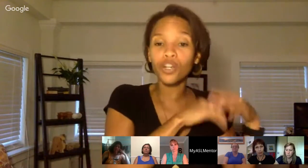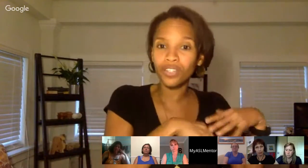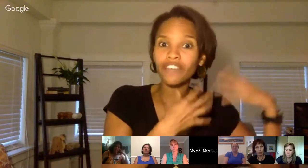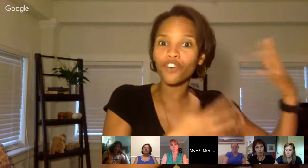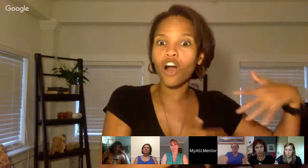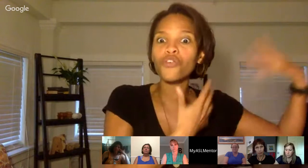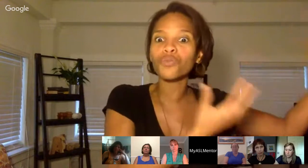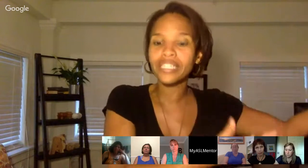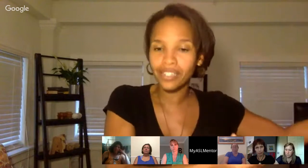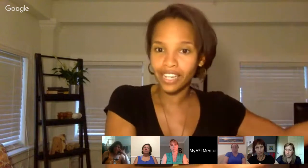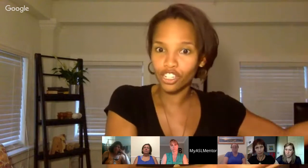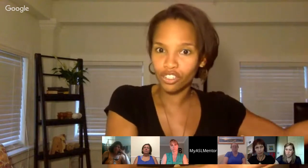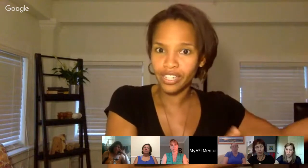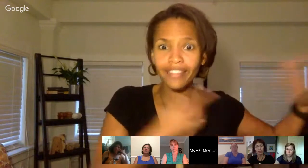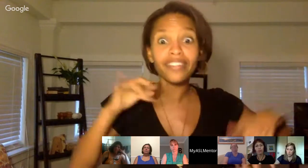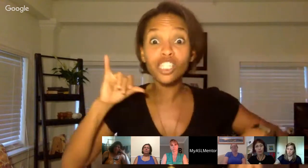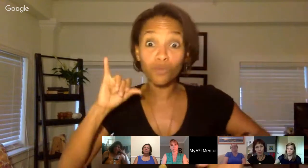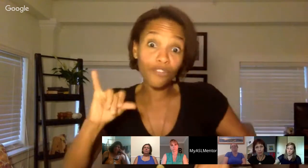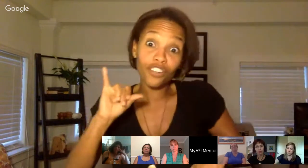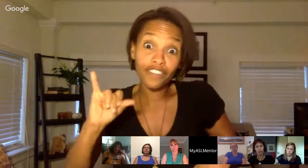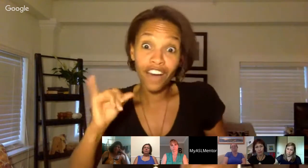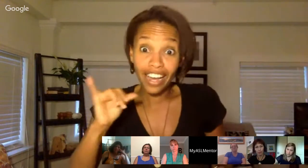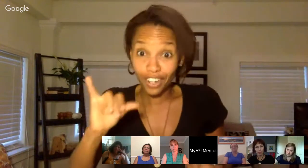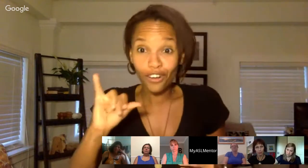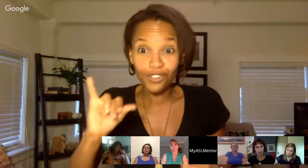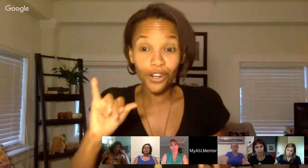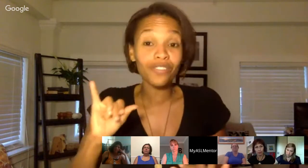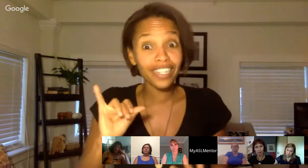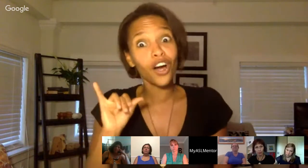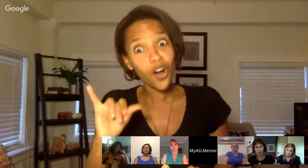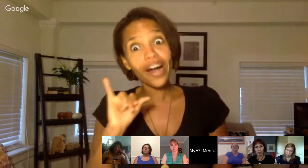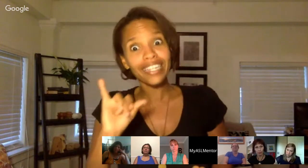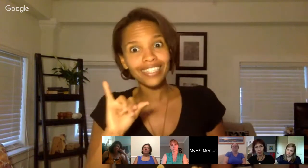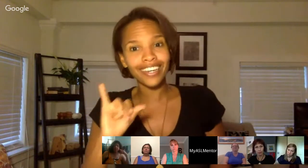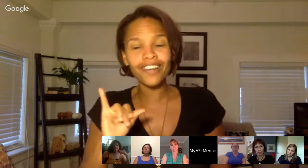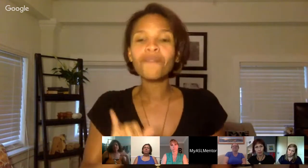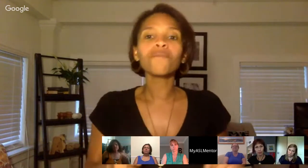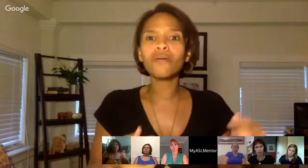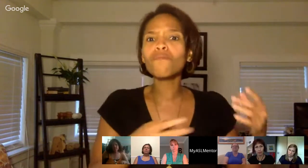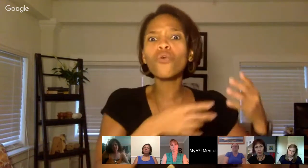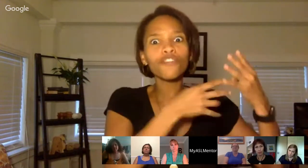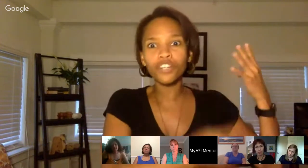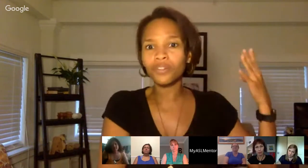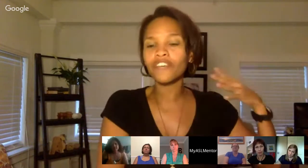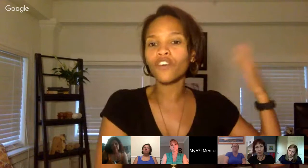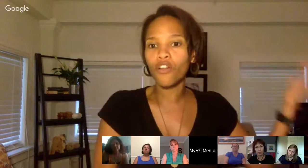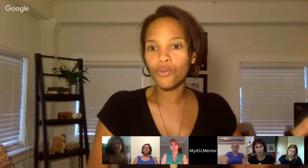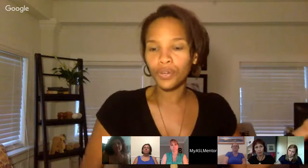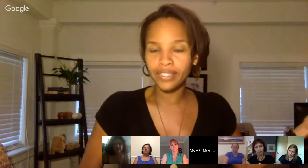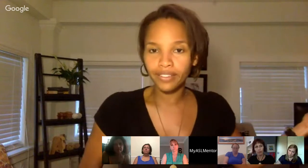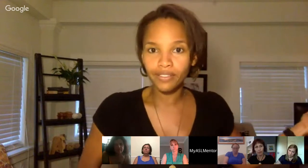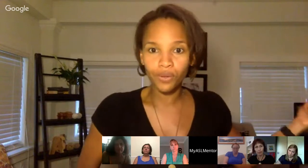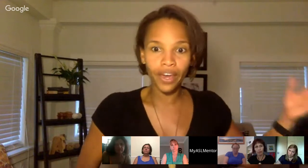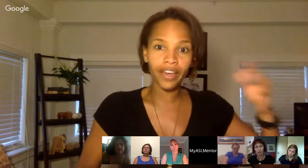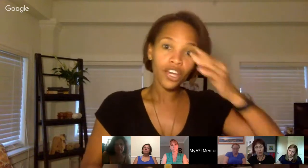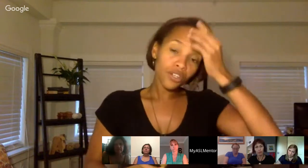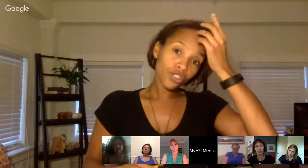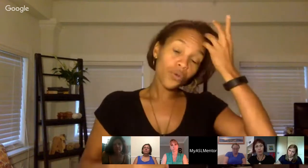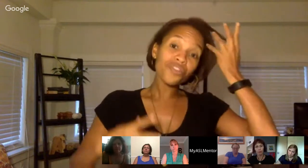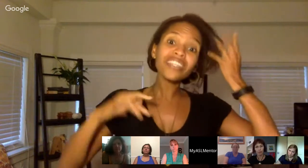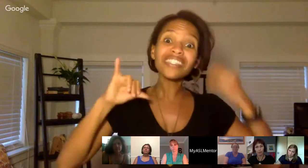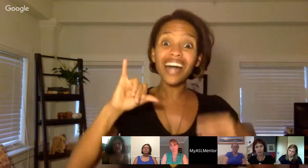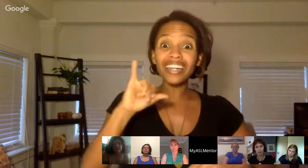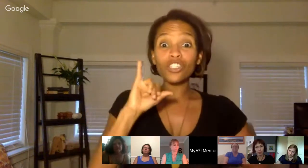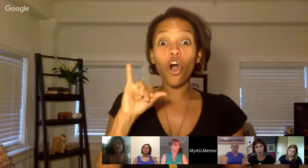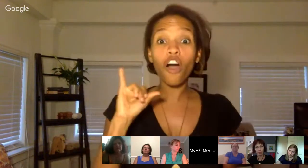more frequently for other reasons, I should say. This is perfectly fine also to say, oh, I see, but more frequently for other reasons, okay?